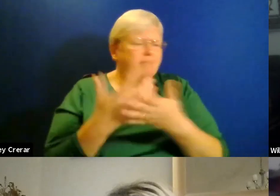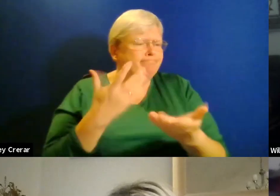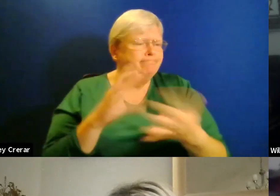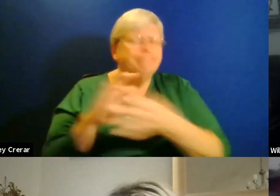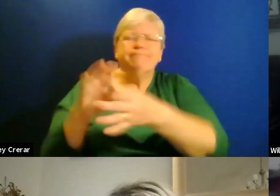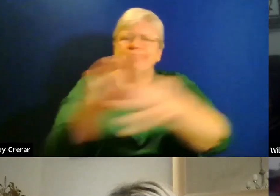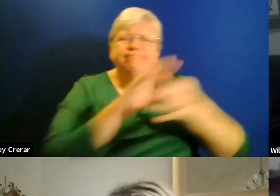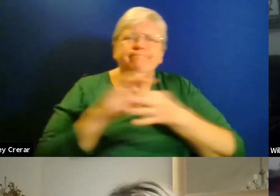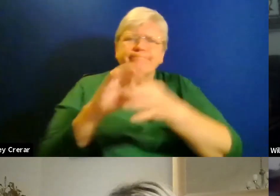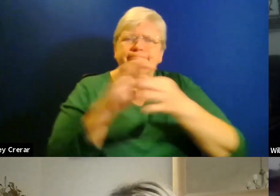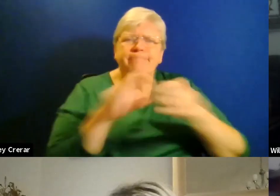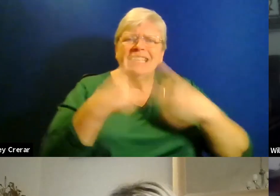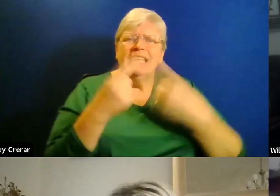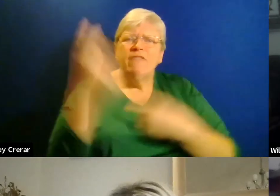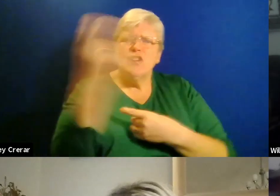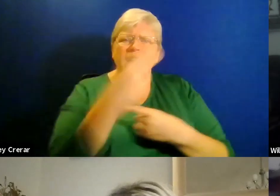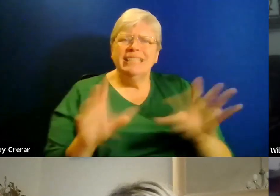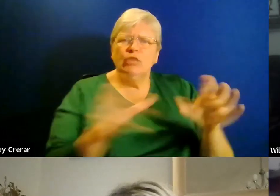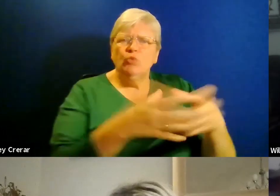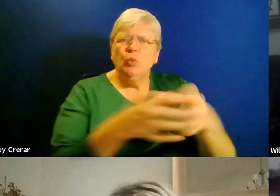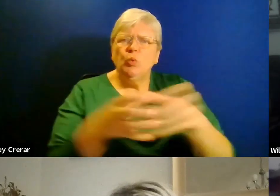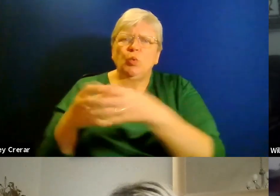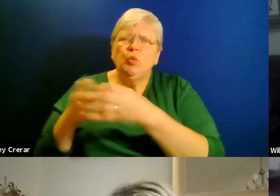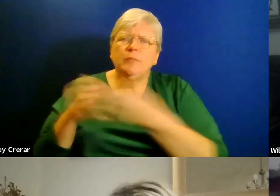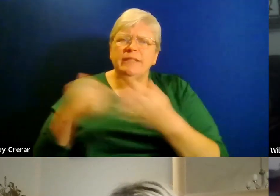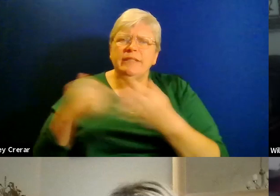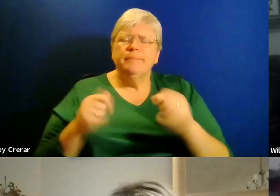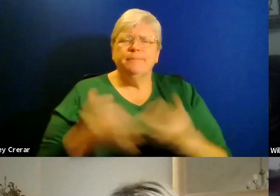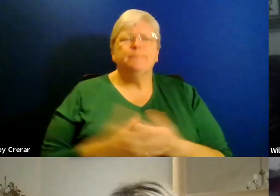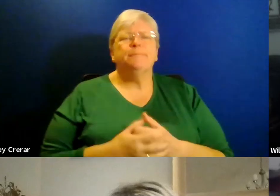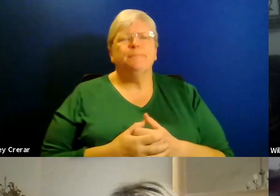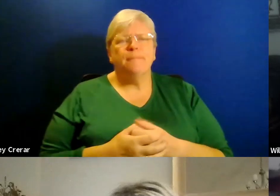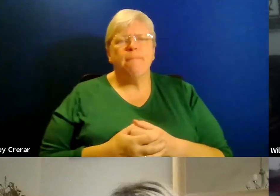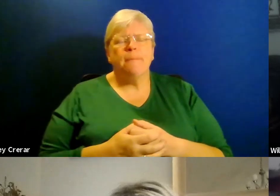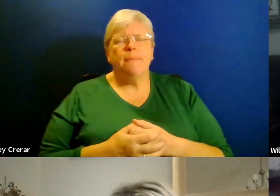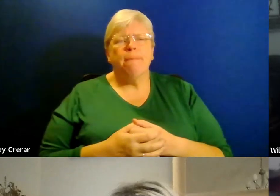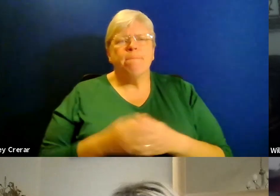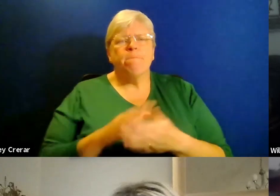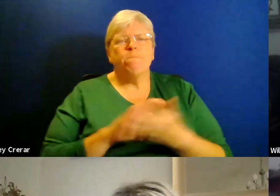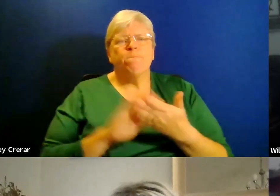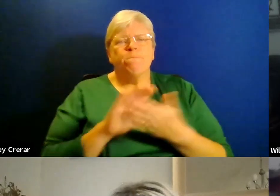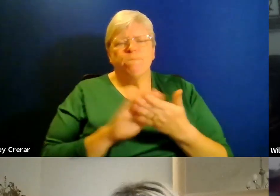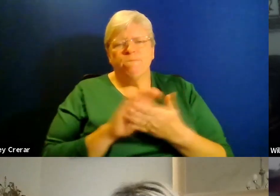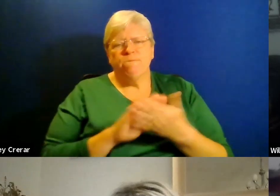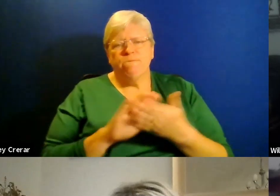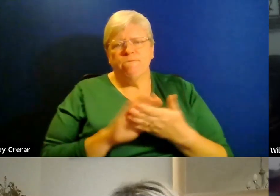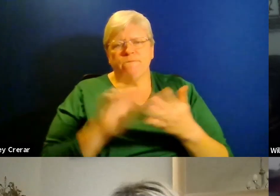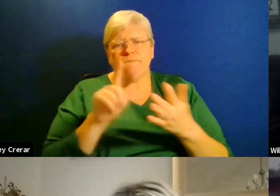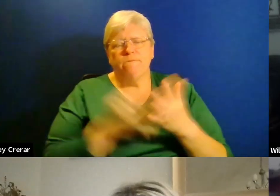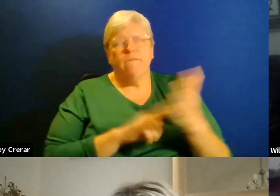different artistic groups and movements as well. And so it was